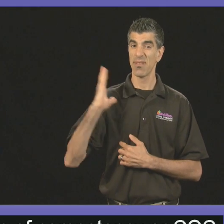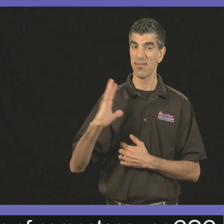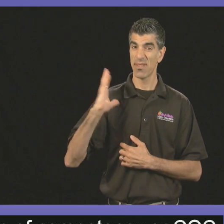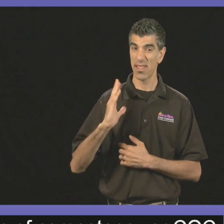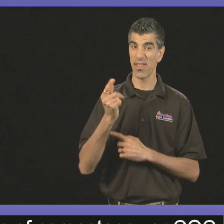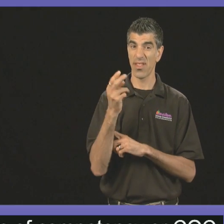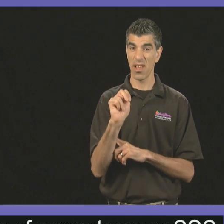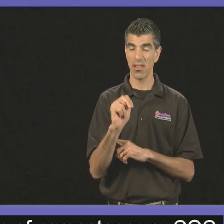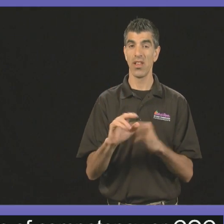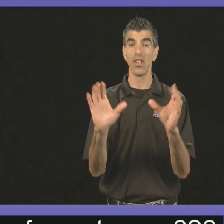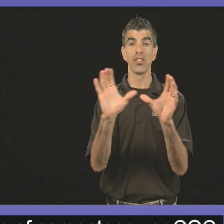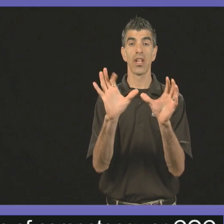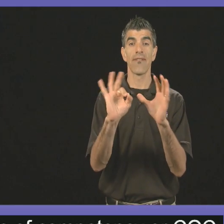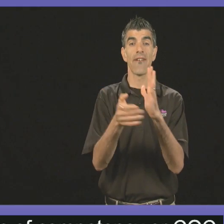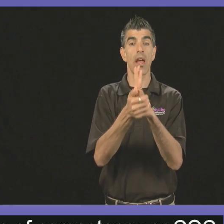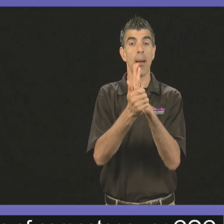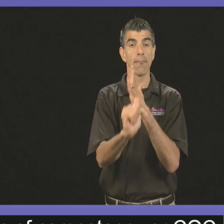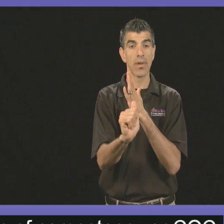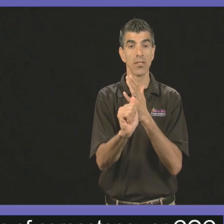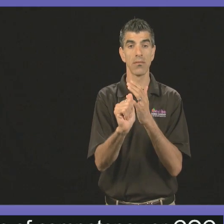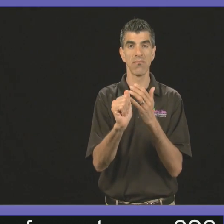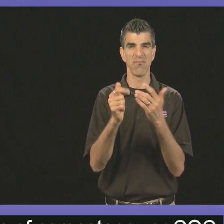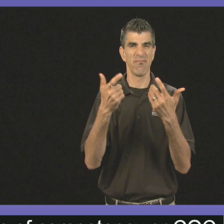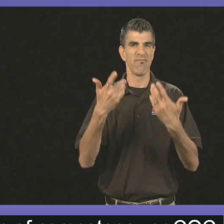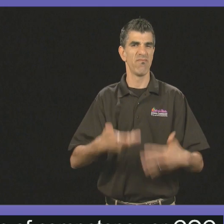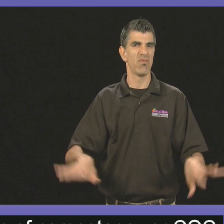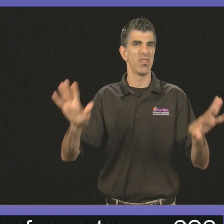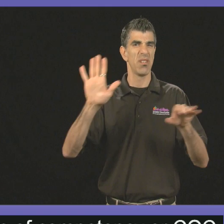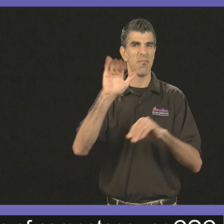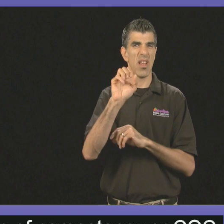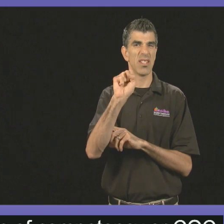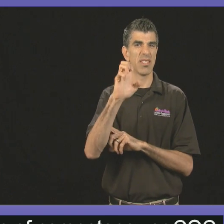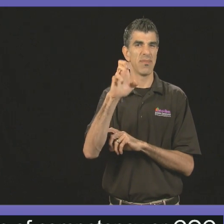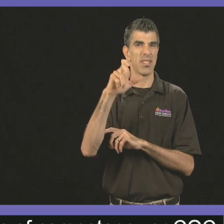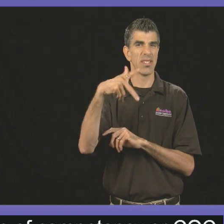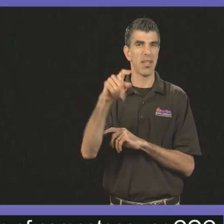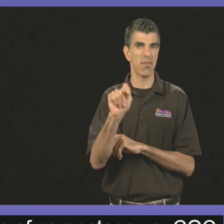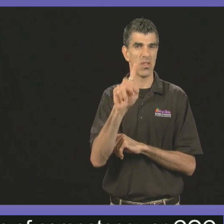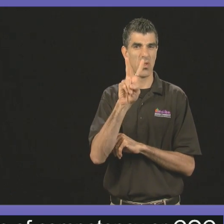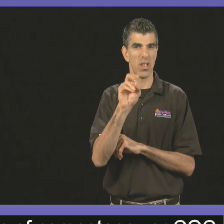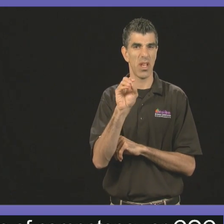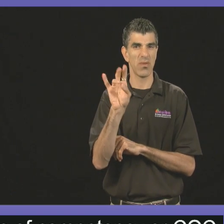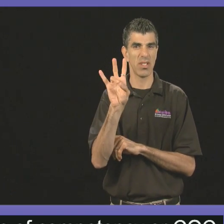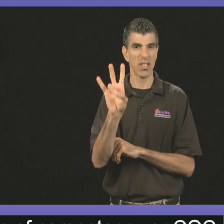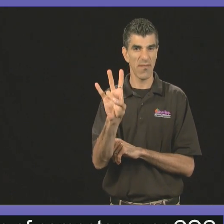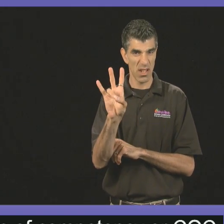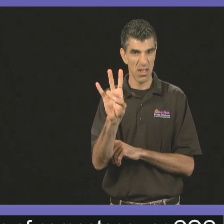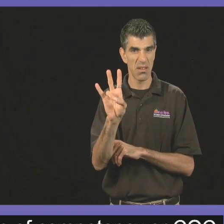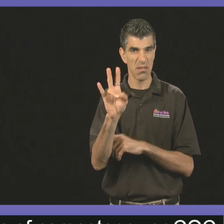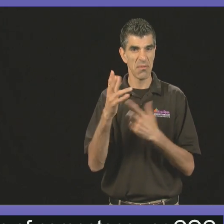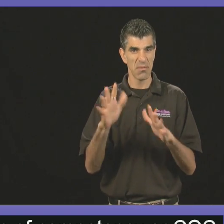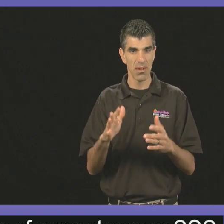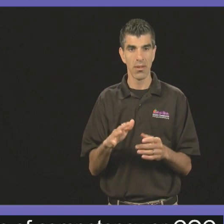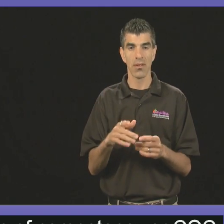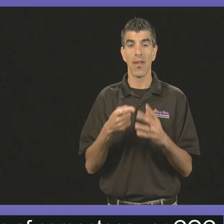The Certificate of Competency, or COC, ended as of September 30th,